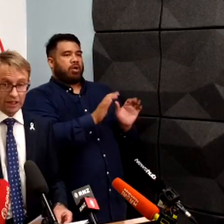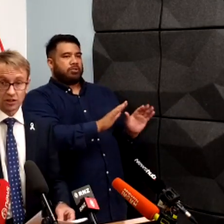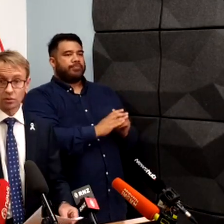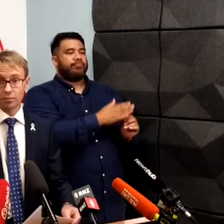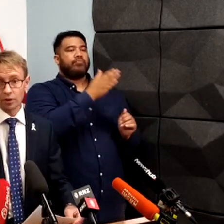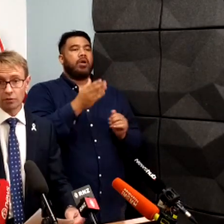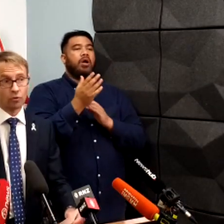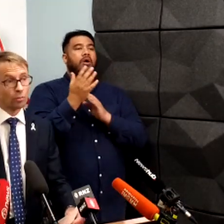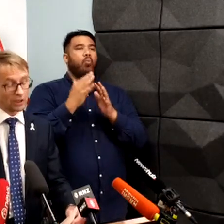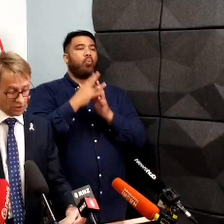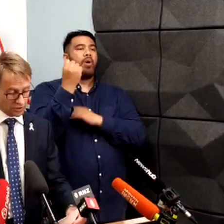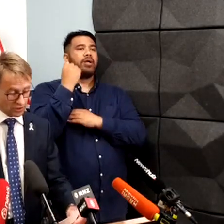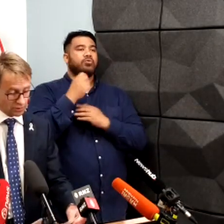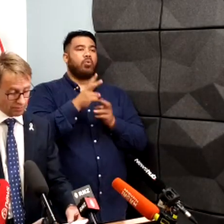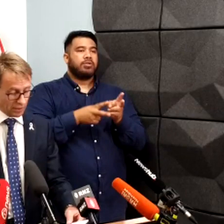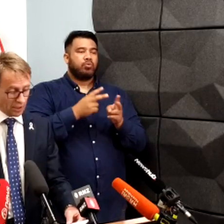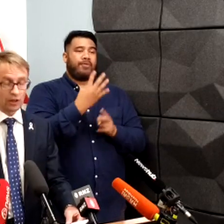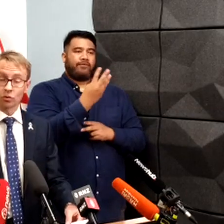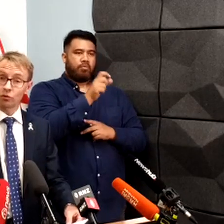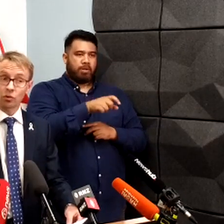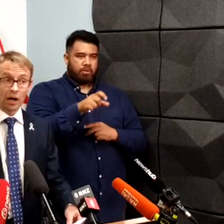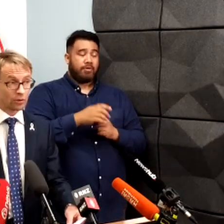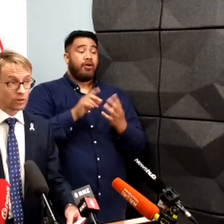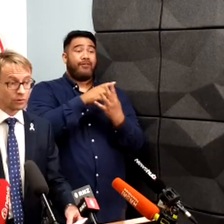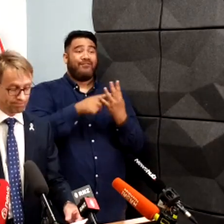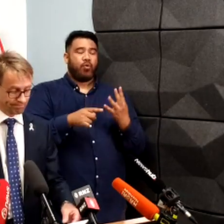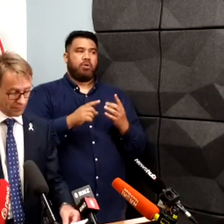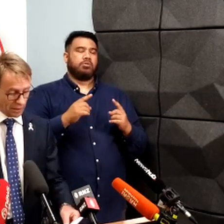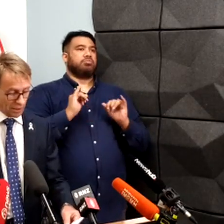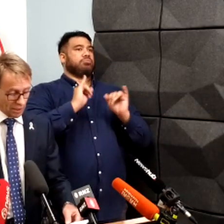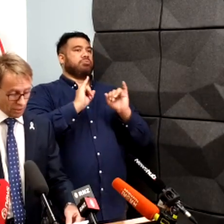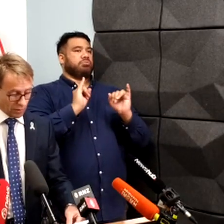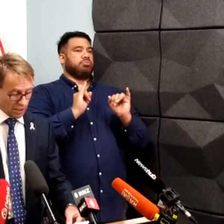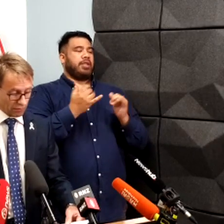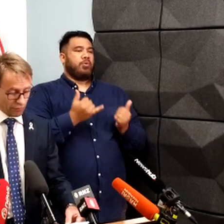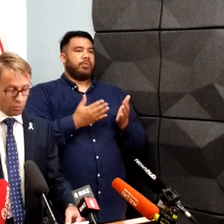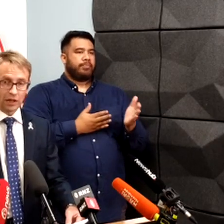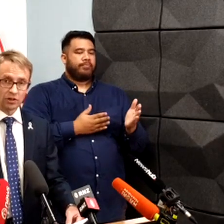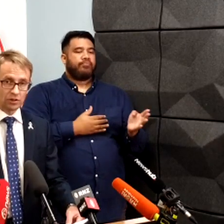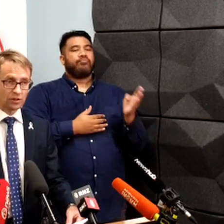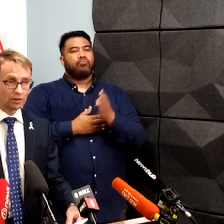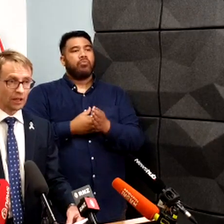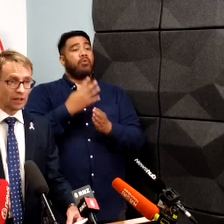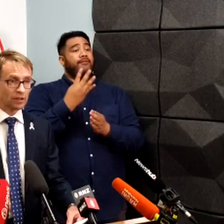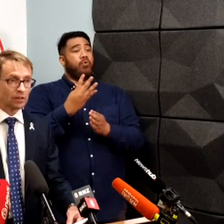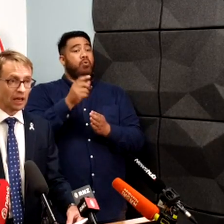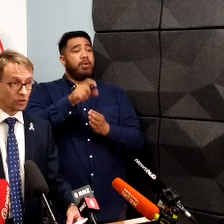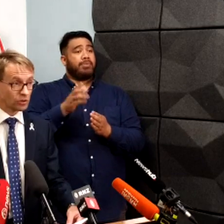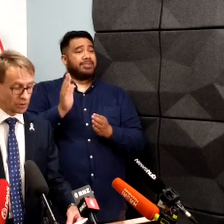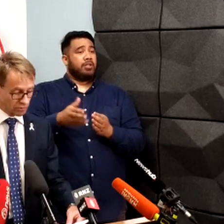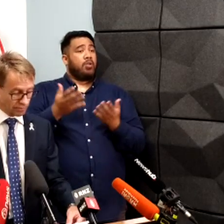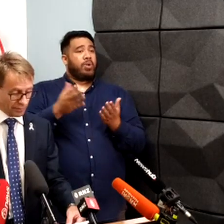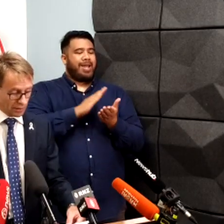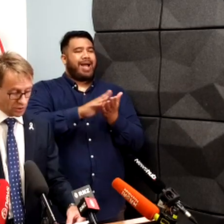At Waikato, there are 4 patients still, and all 4 are critical. We have 4 patients still at